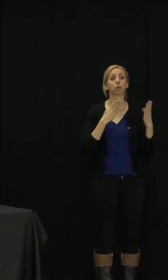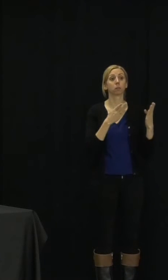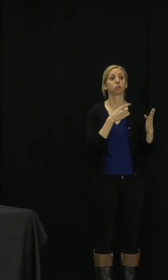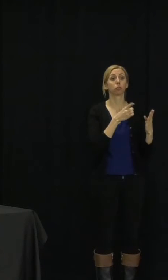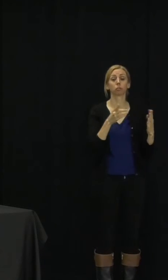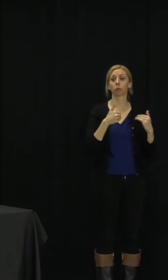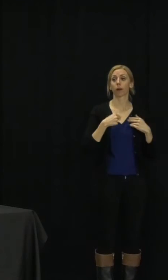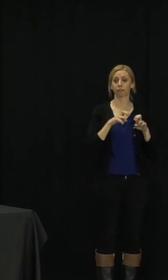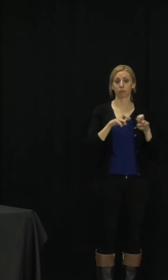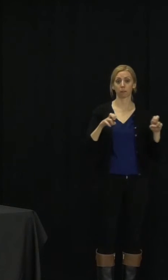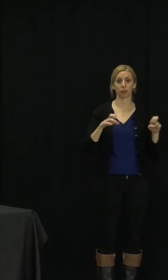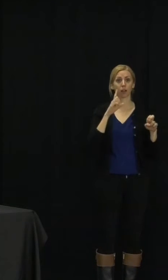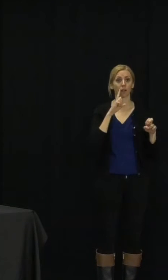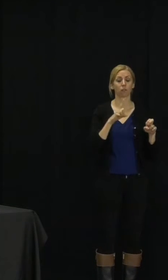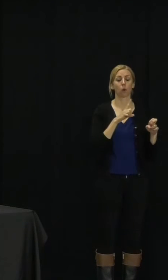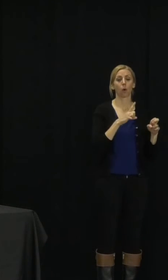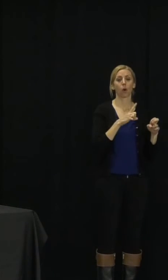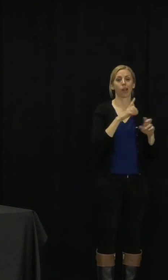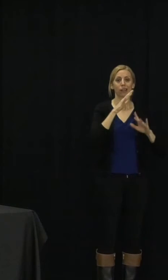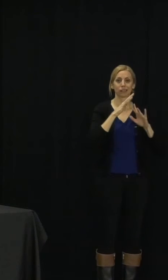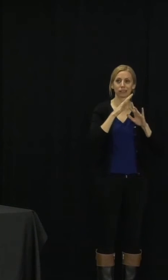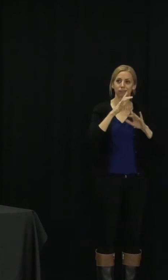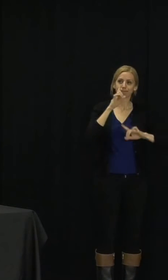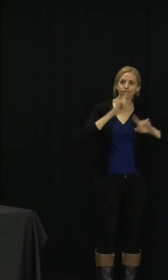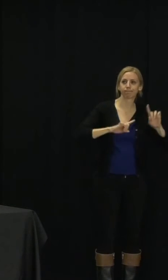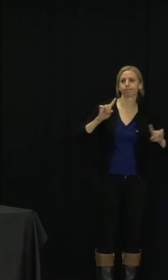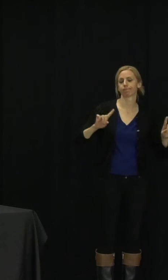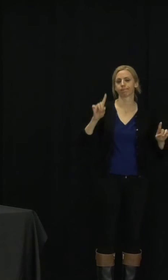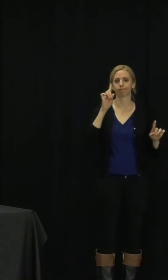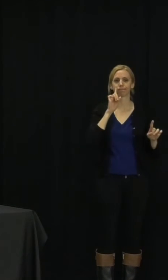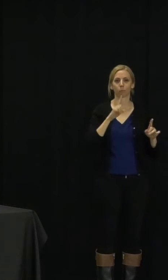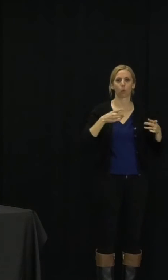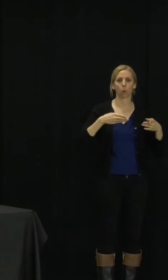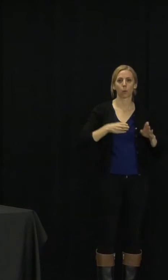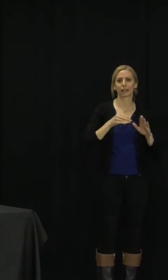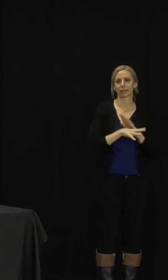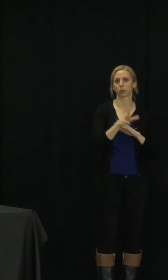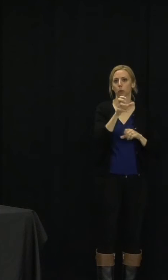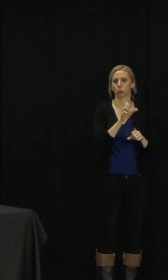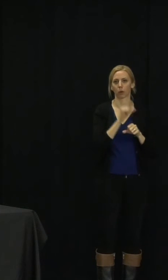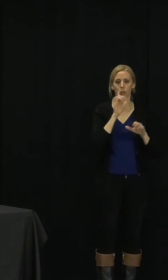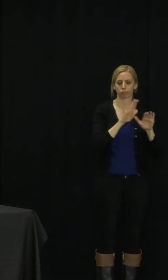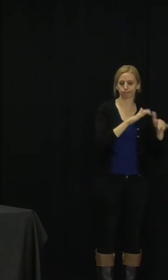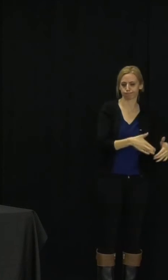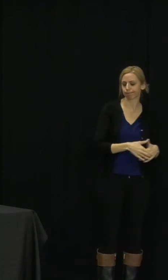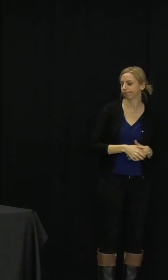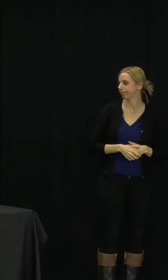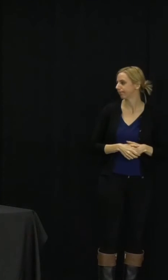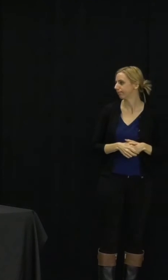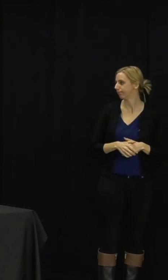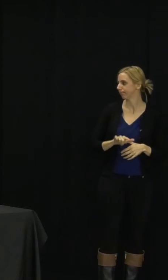do? What is dance going to do? How can dance lead here